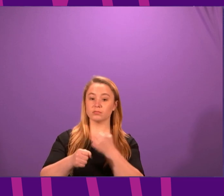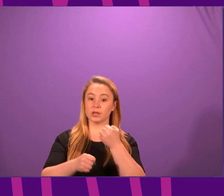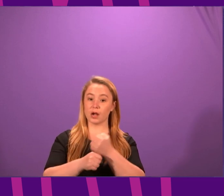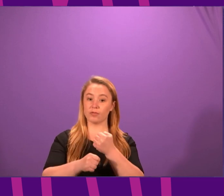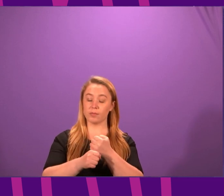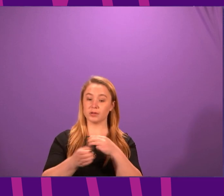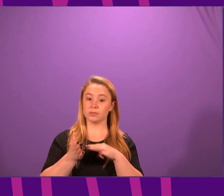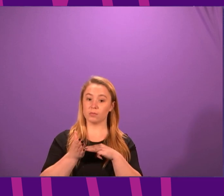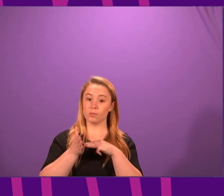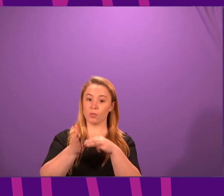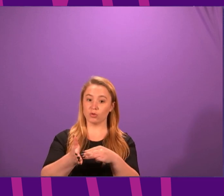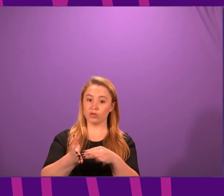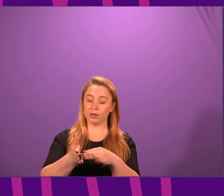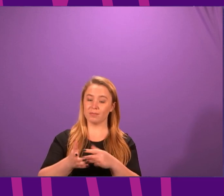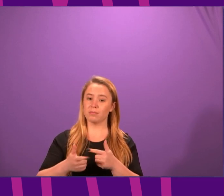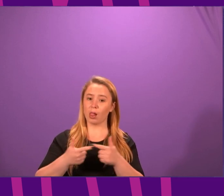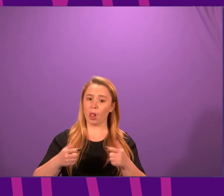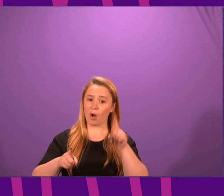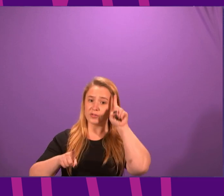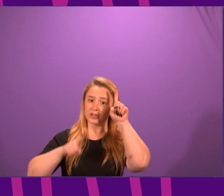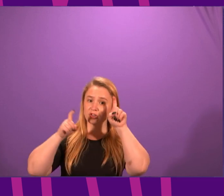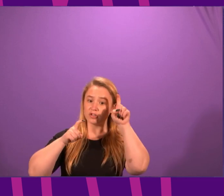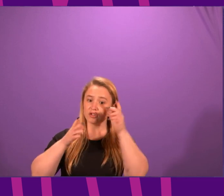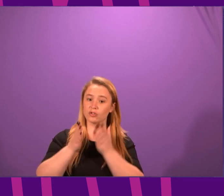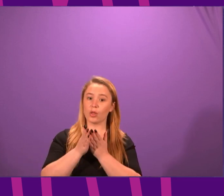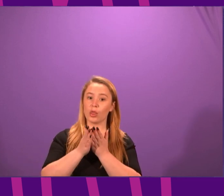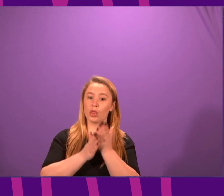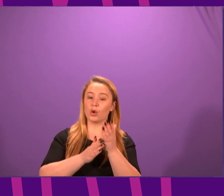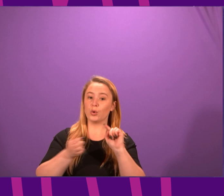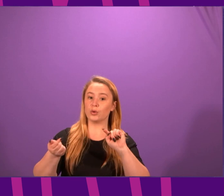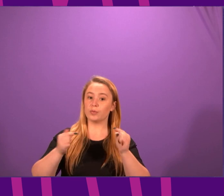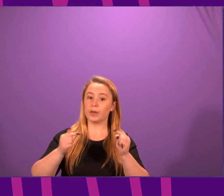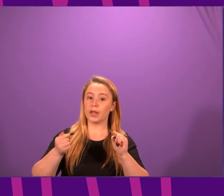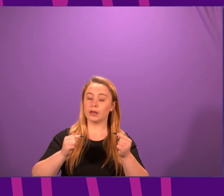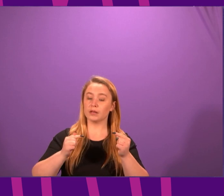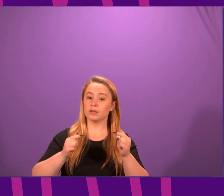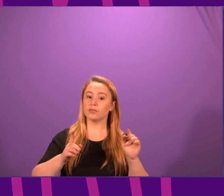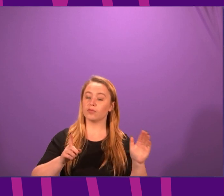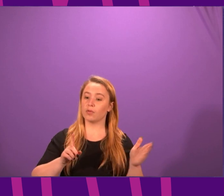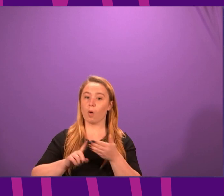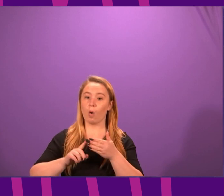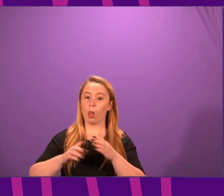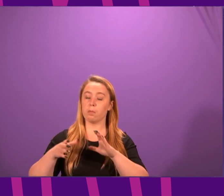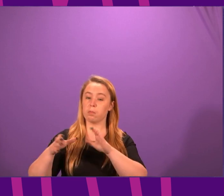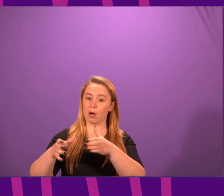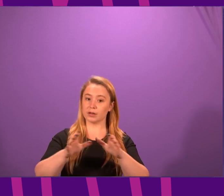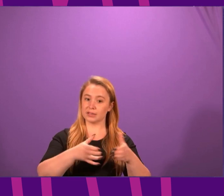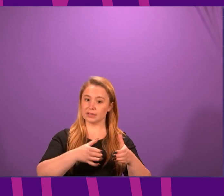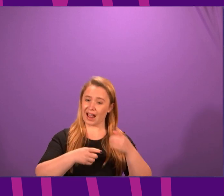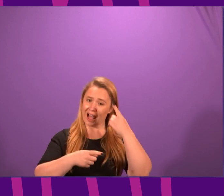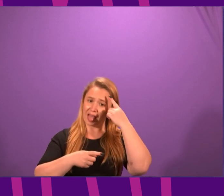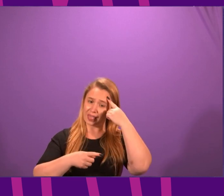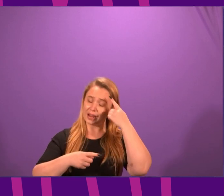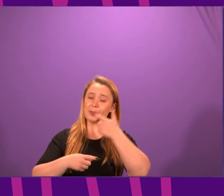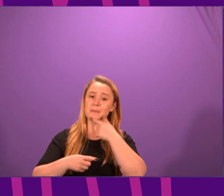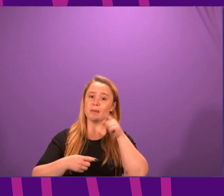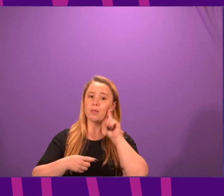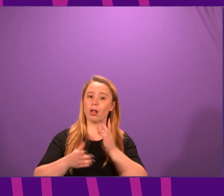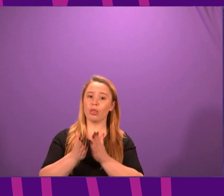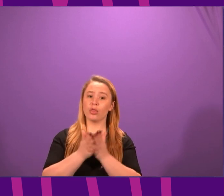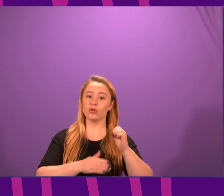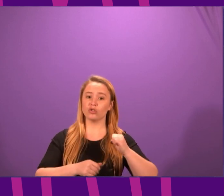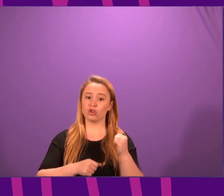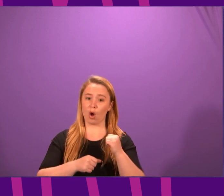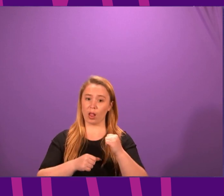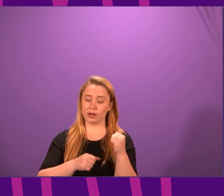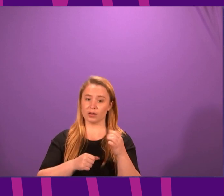the suggestions made in this debate from across all parties? I think people out there in Scotland want us to operate in the